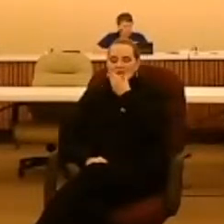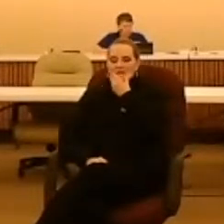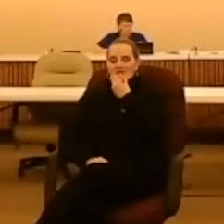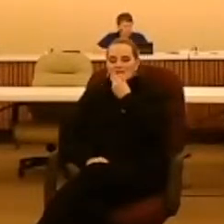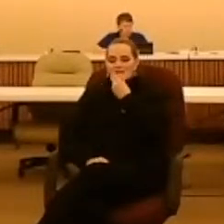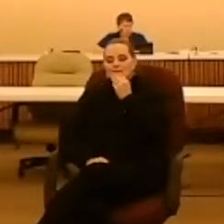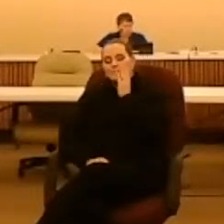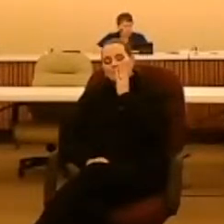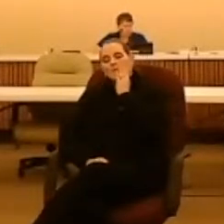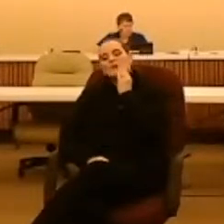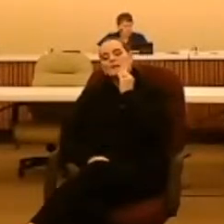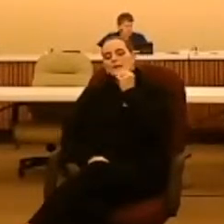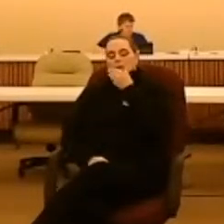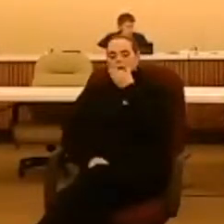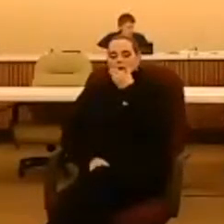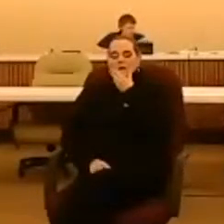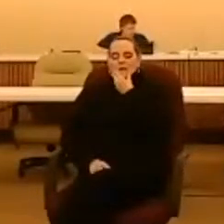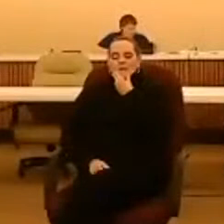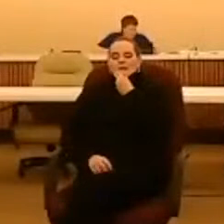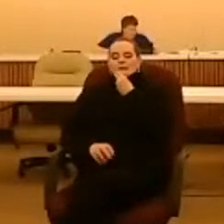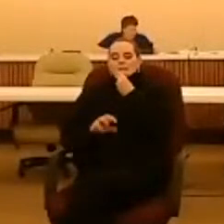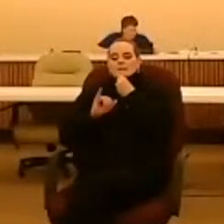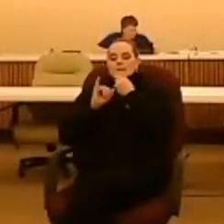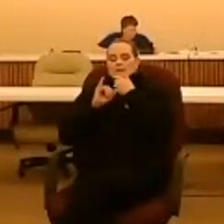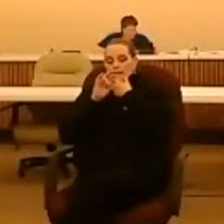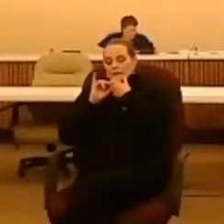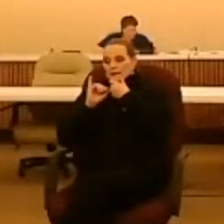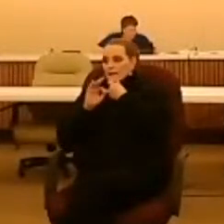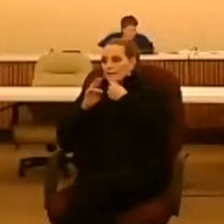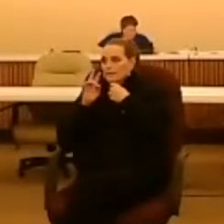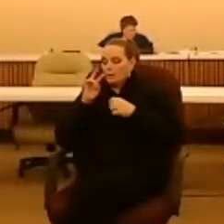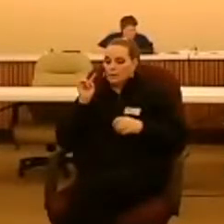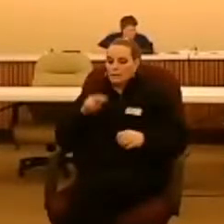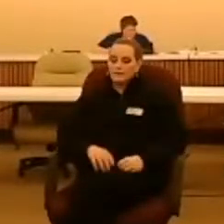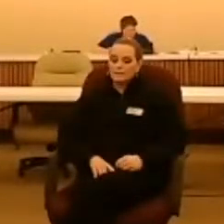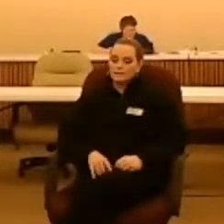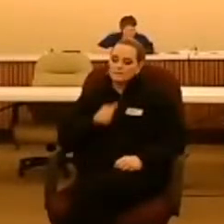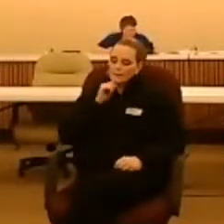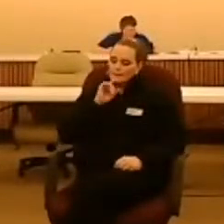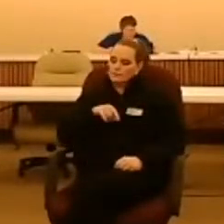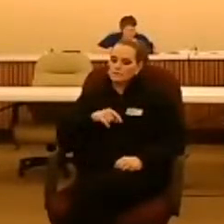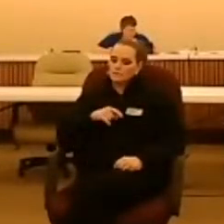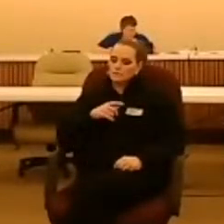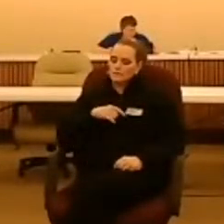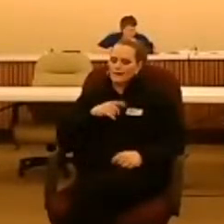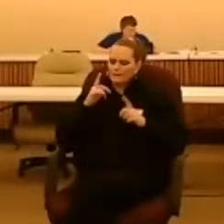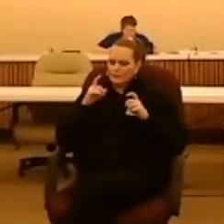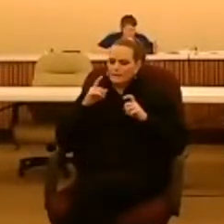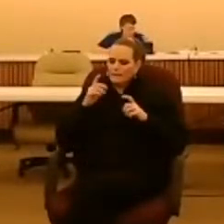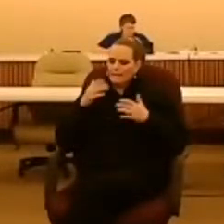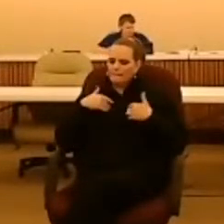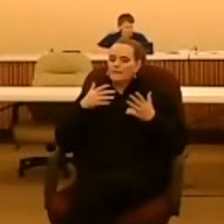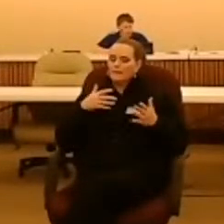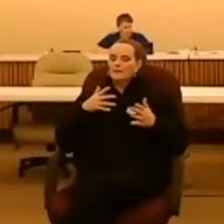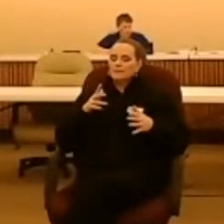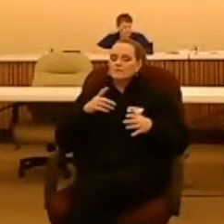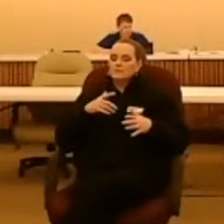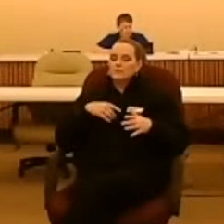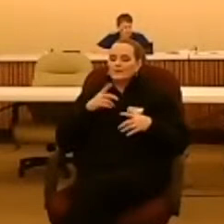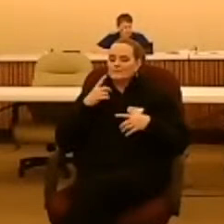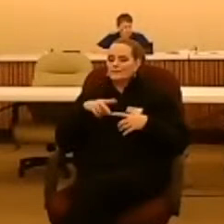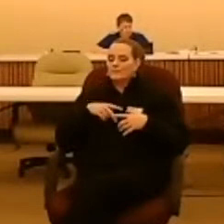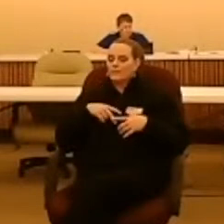if you look at the imagery, and I don't know if I also have, I do have topography. And you can see from the